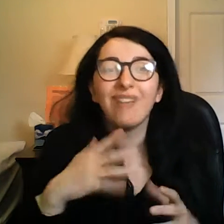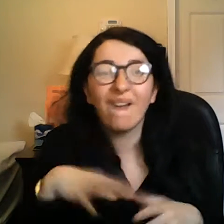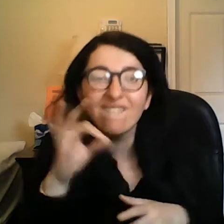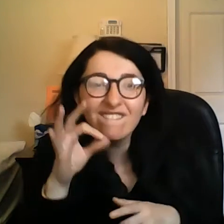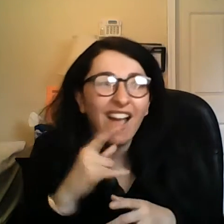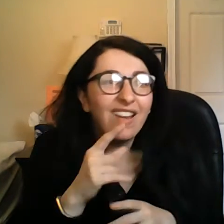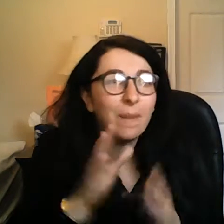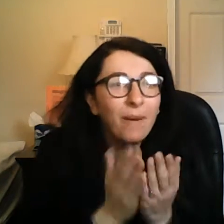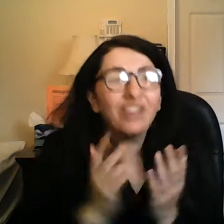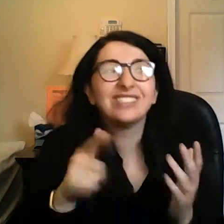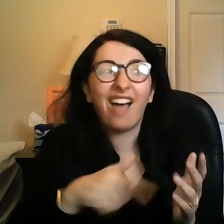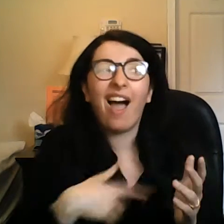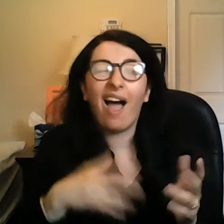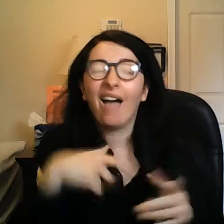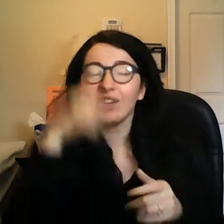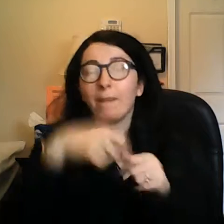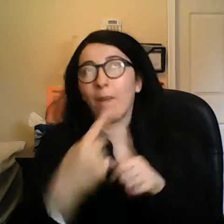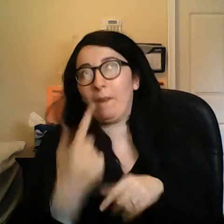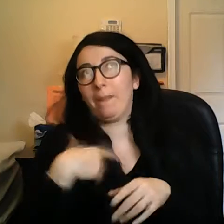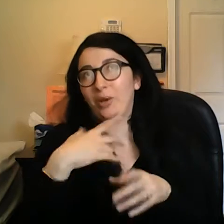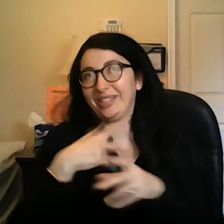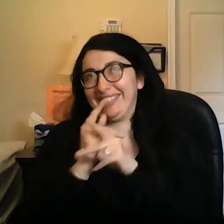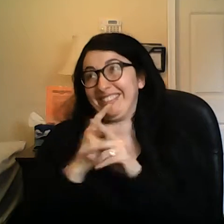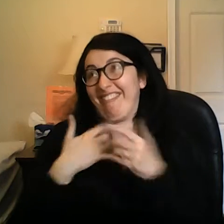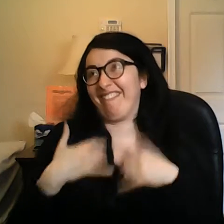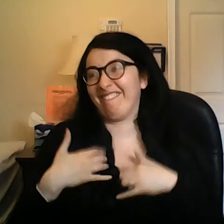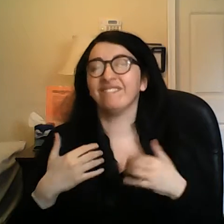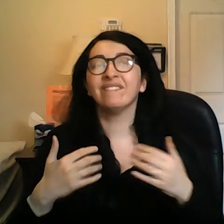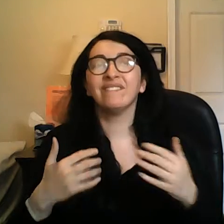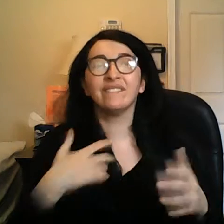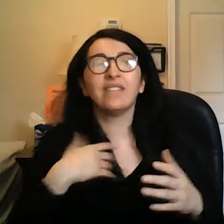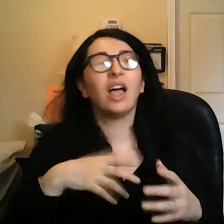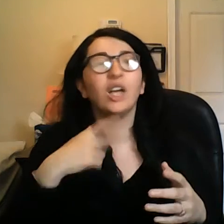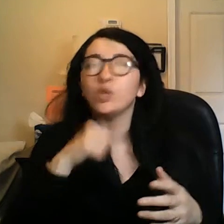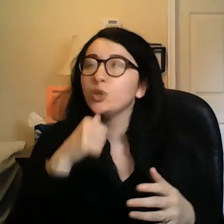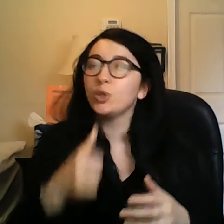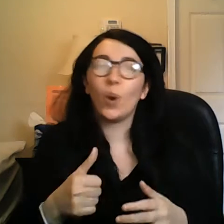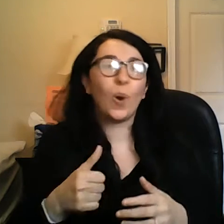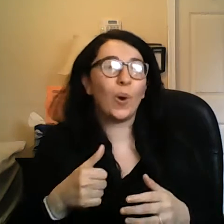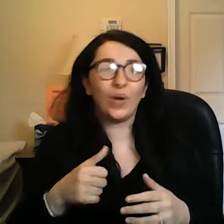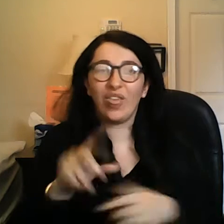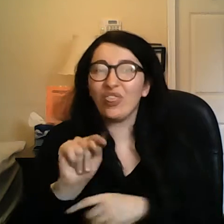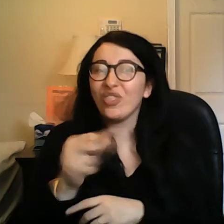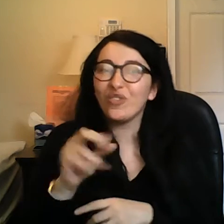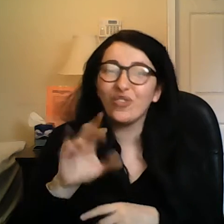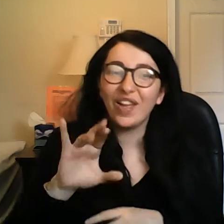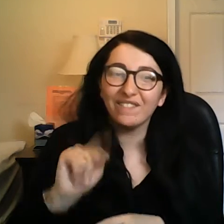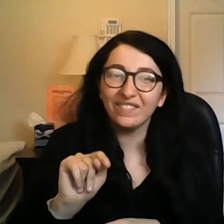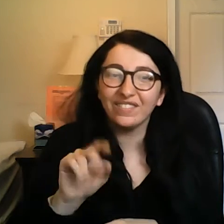shopping. So yeah, I mean, these are all ways that you can find just like a little